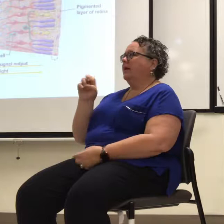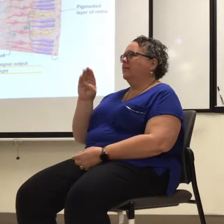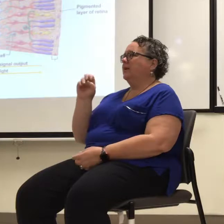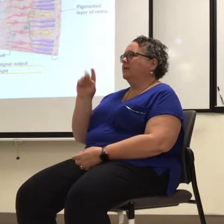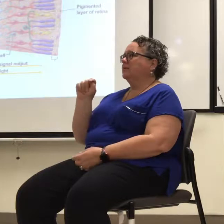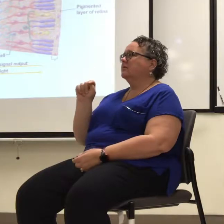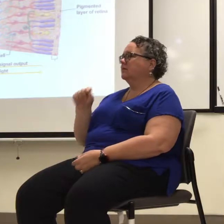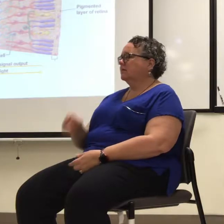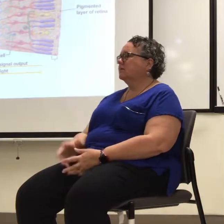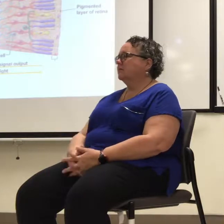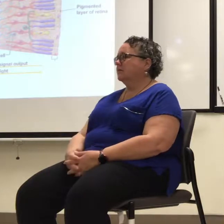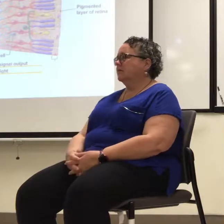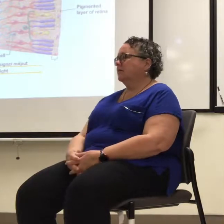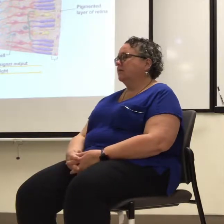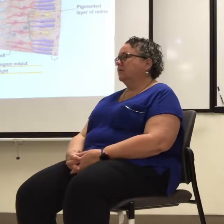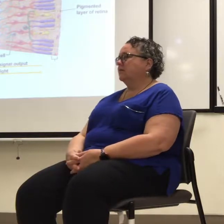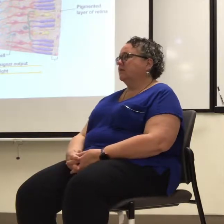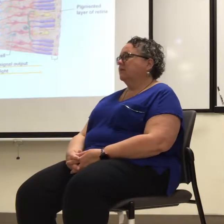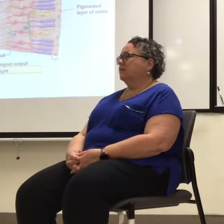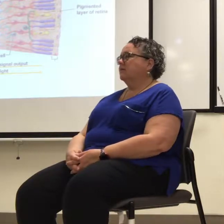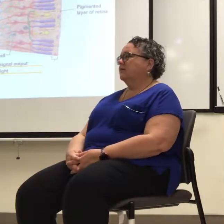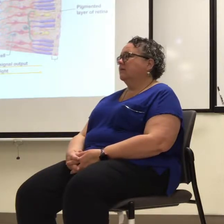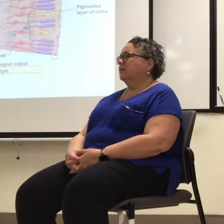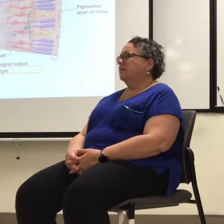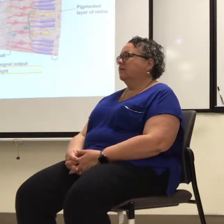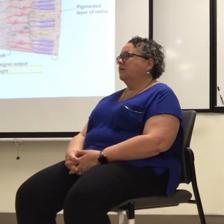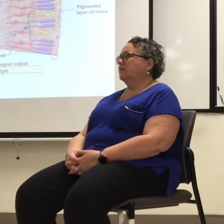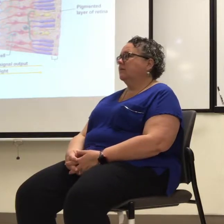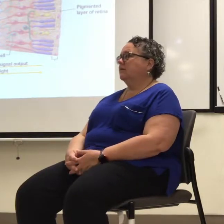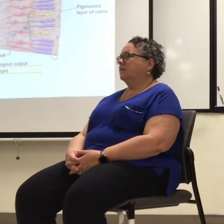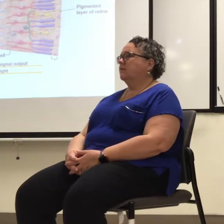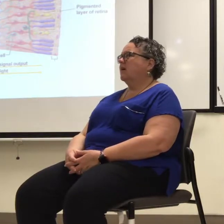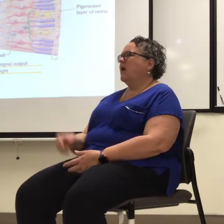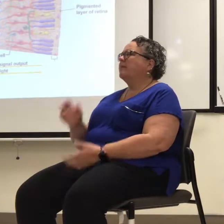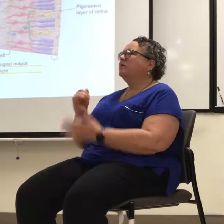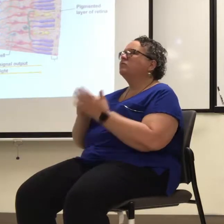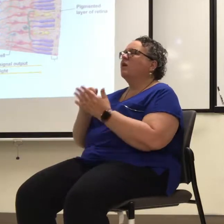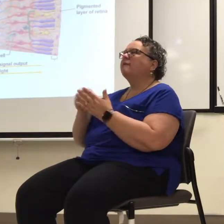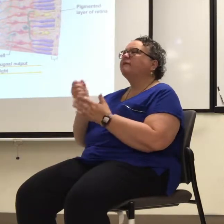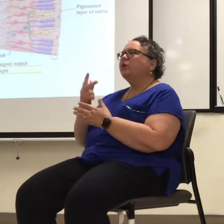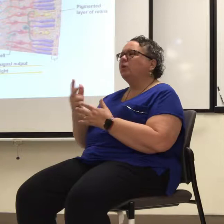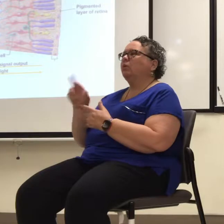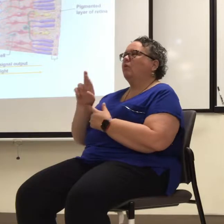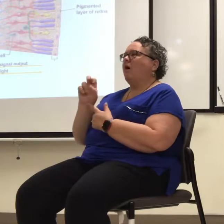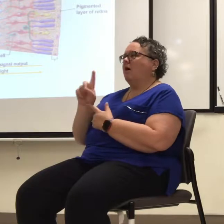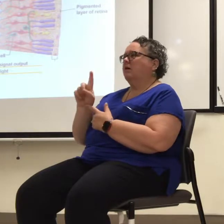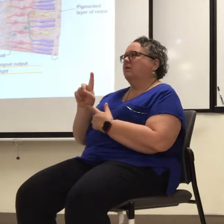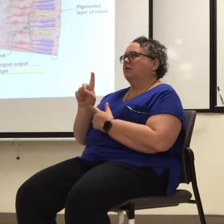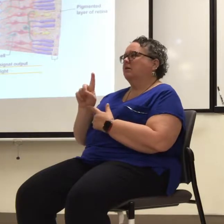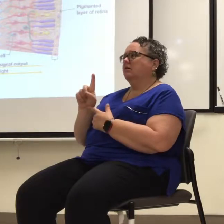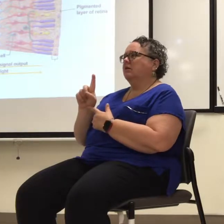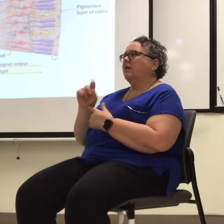rods. I'll draw a few of them.